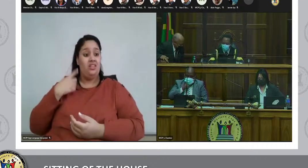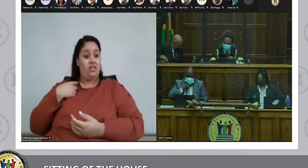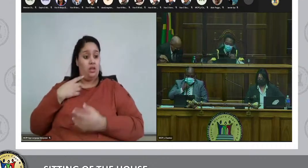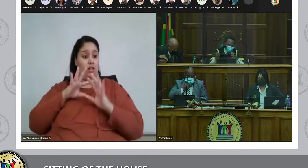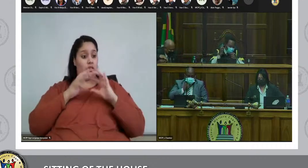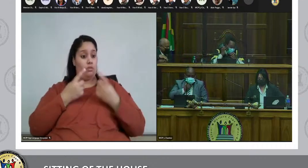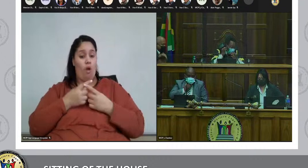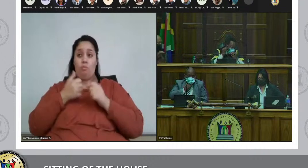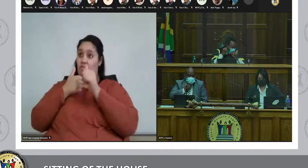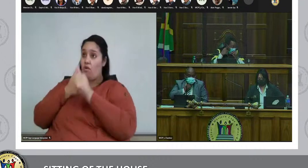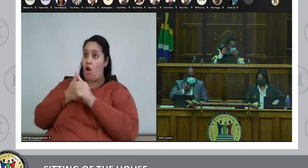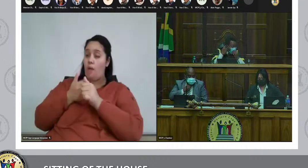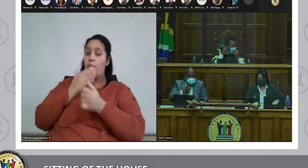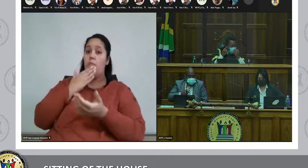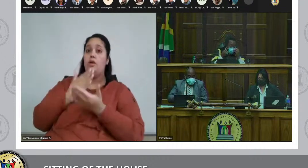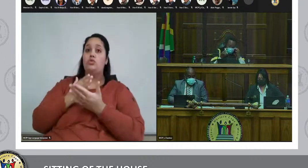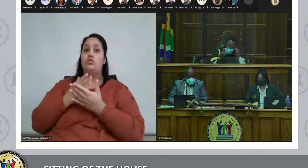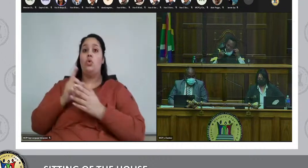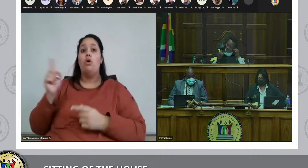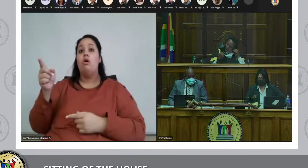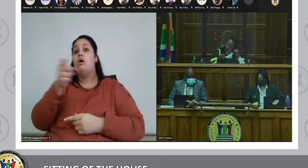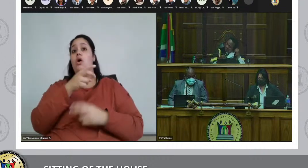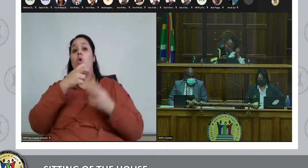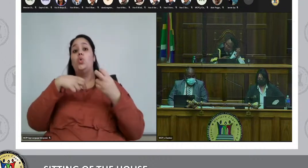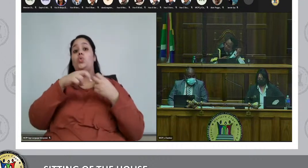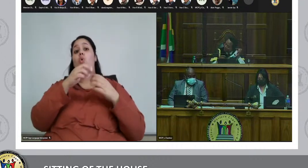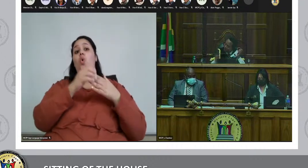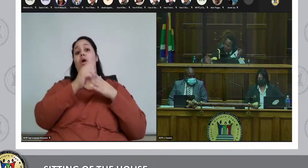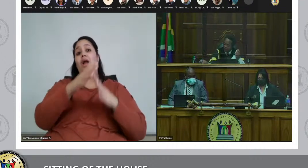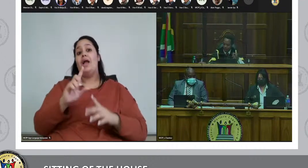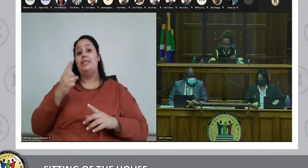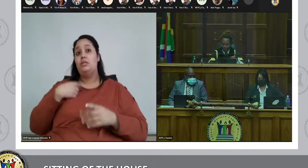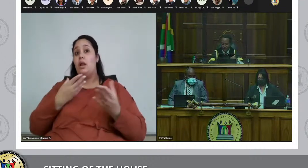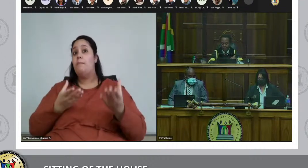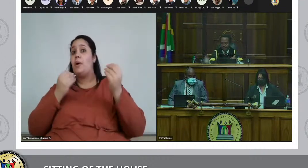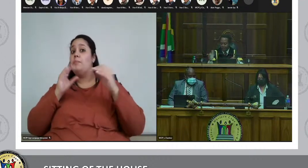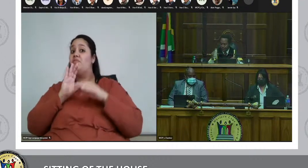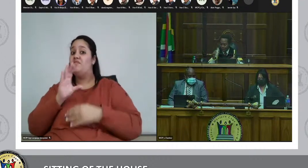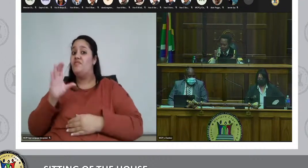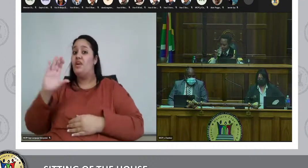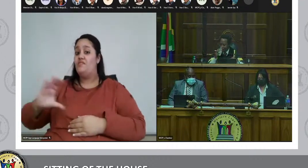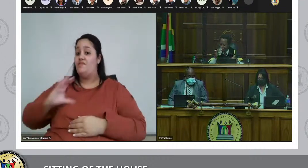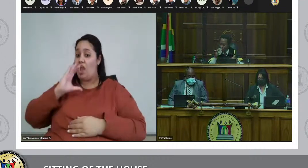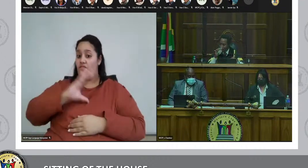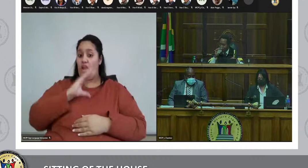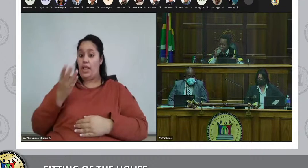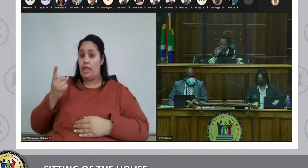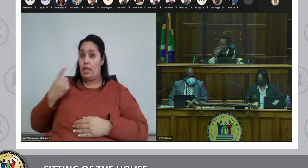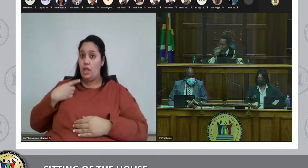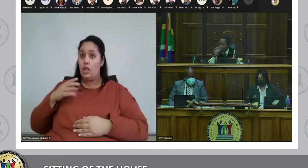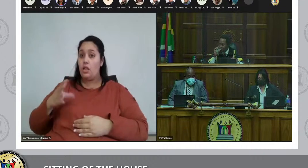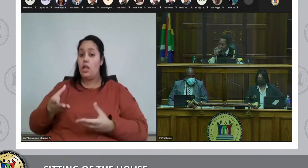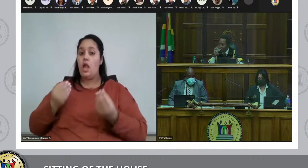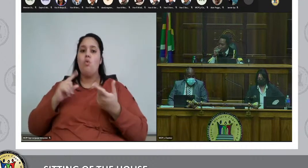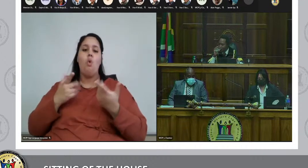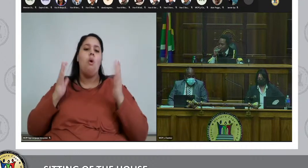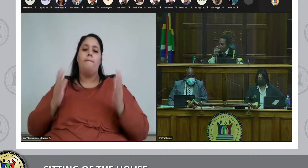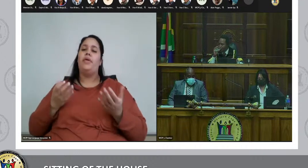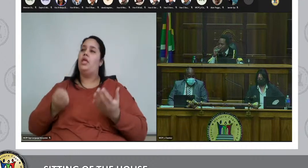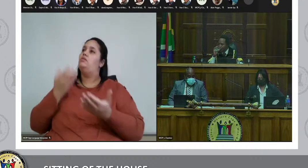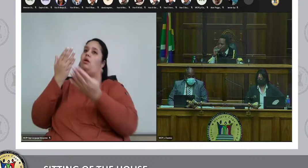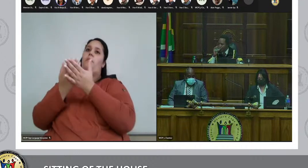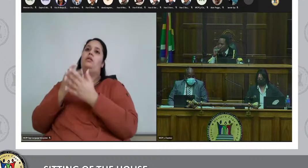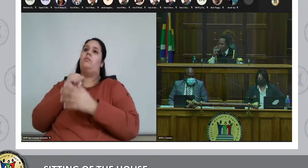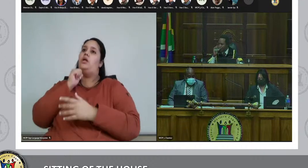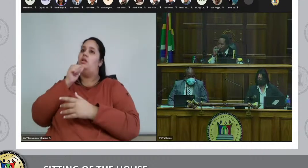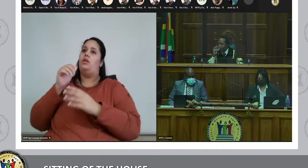make a follow-up to make sure that these tour guides received such funding, or the department just submitted the contact details and never